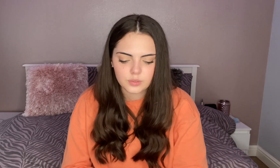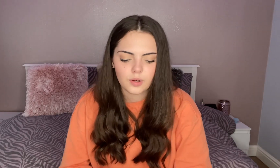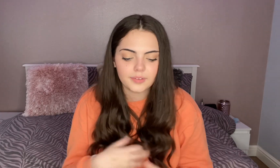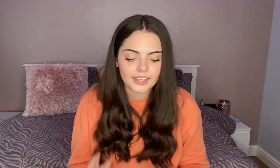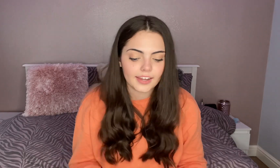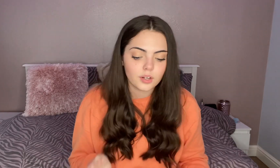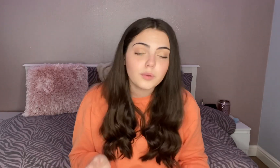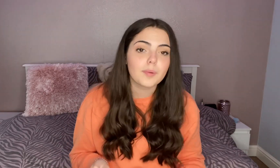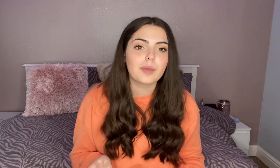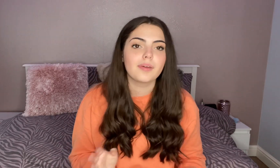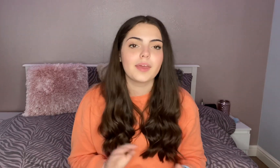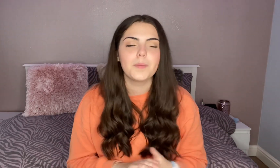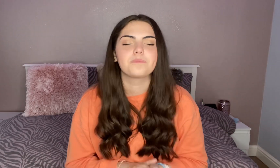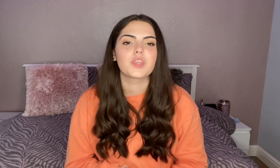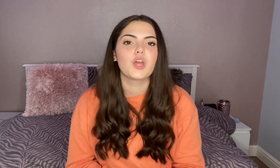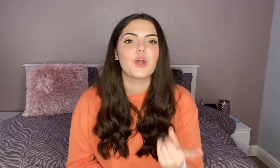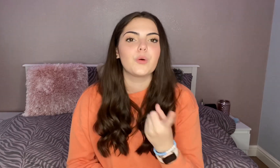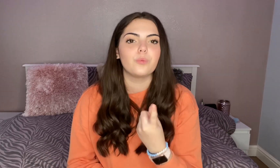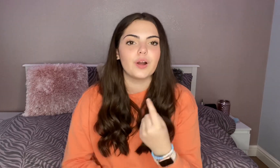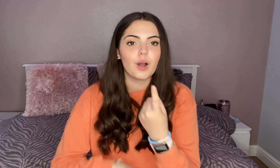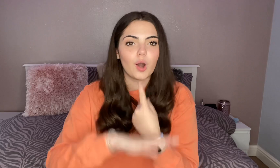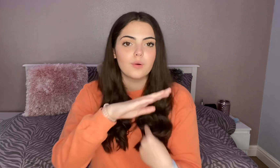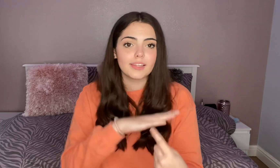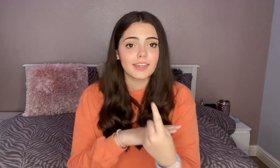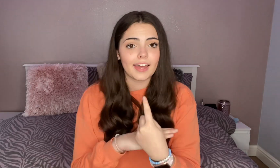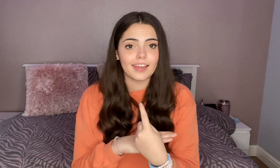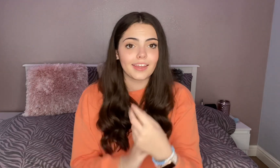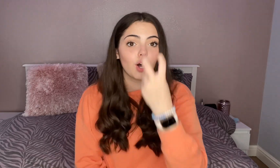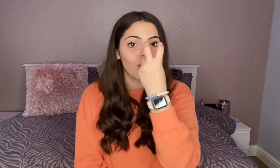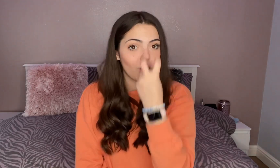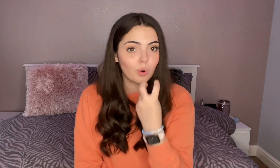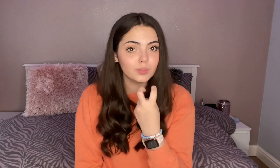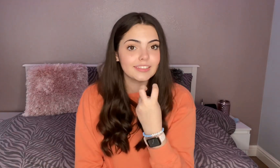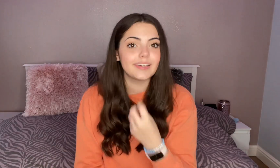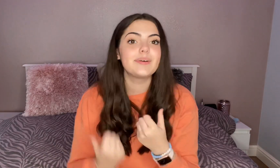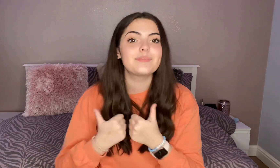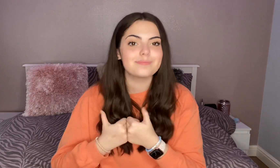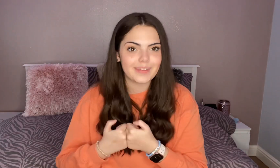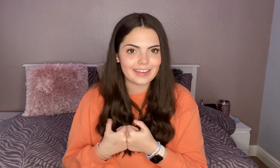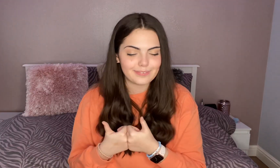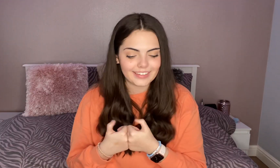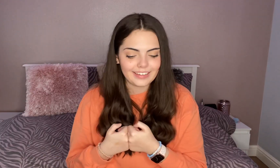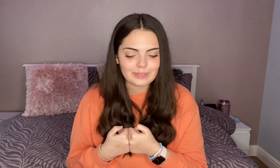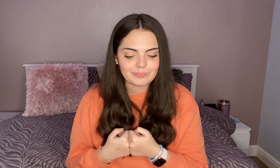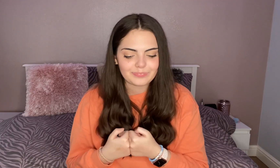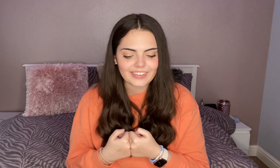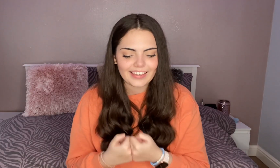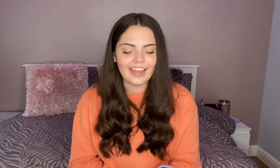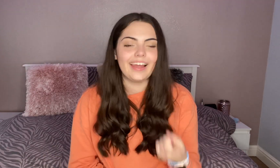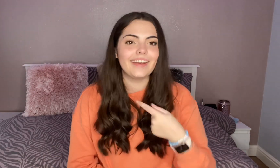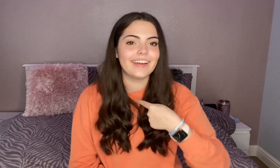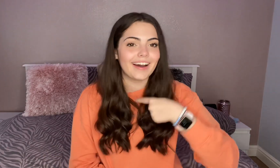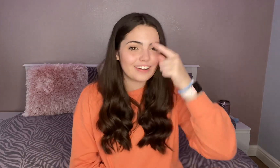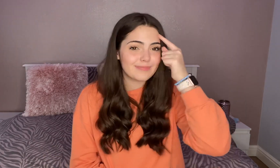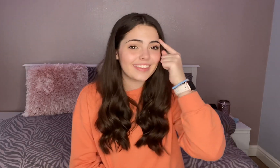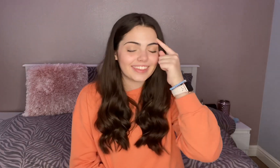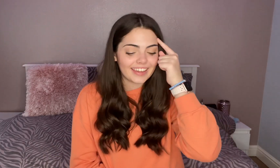only getting older, baby. We're only getting older, baby. And I've been